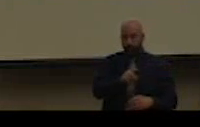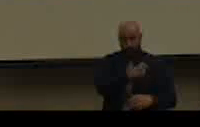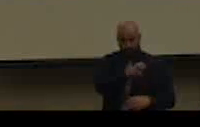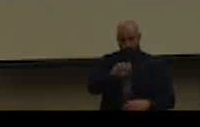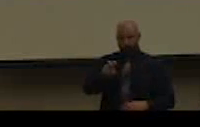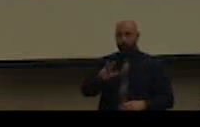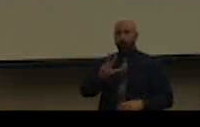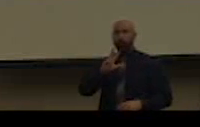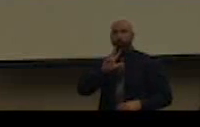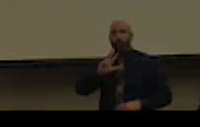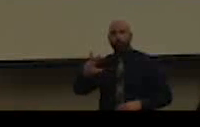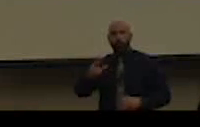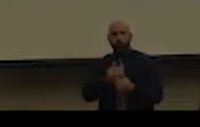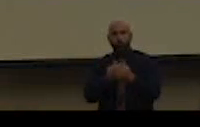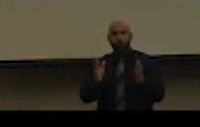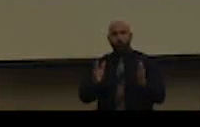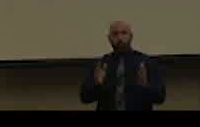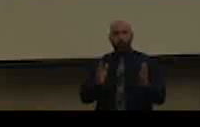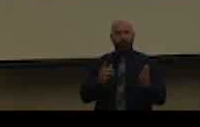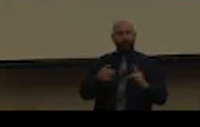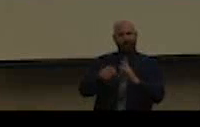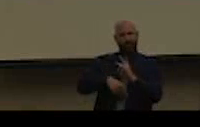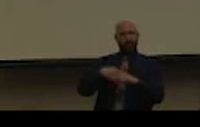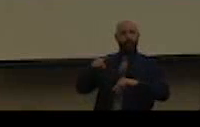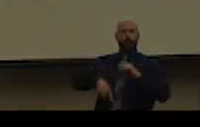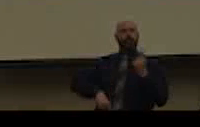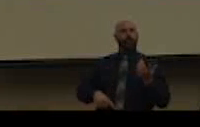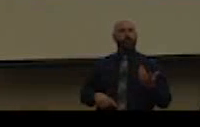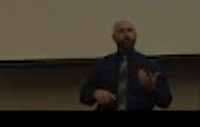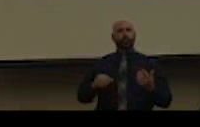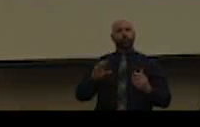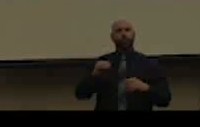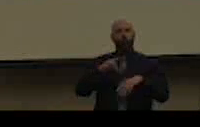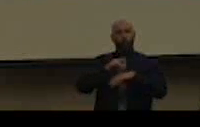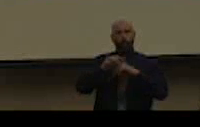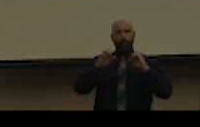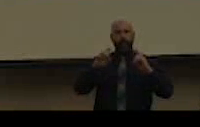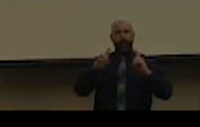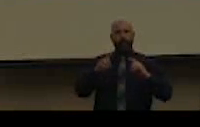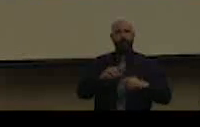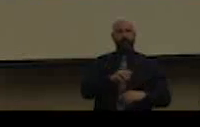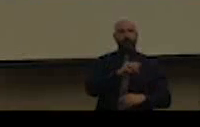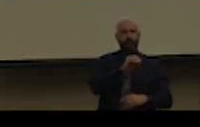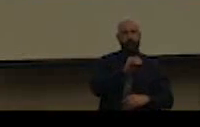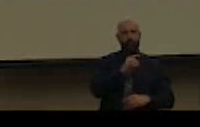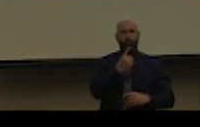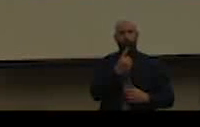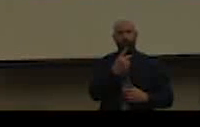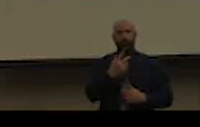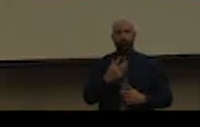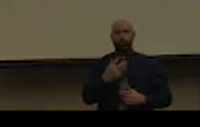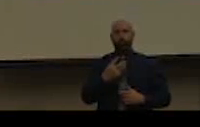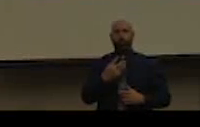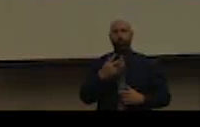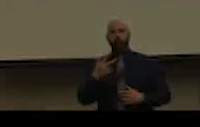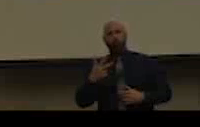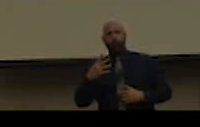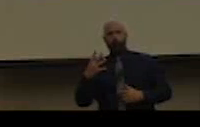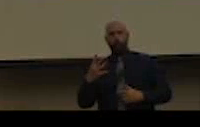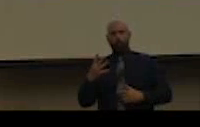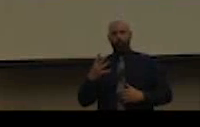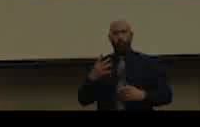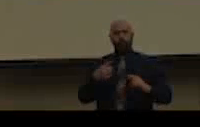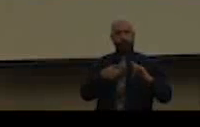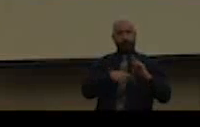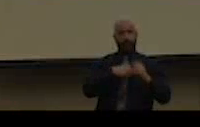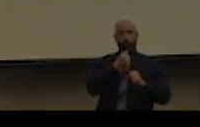these discussions, that the early ed 0, 1, 2, 3, 4 is not something where you skip a year